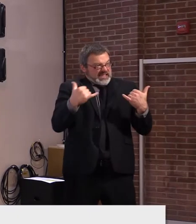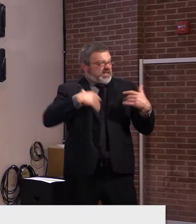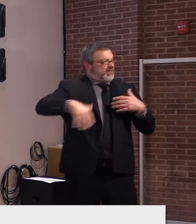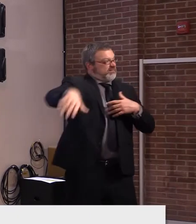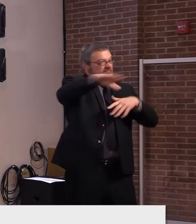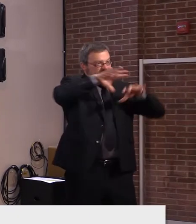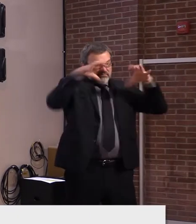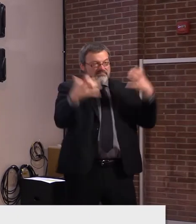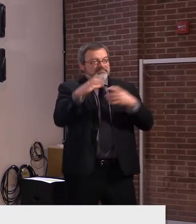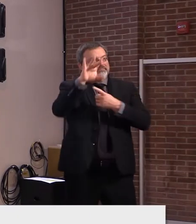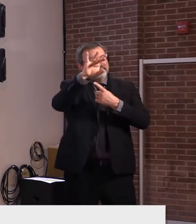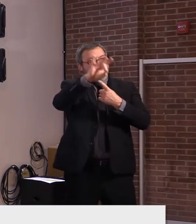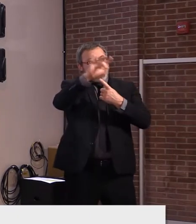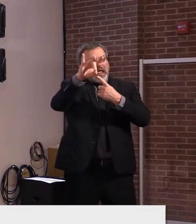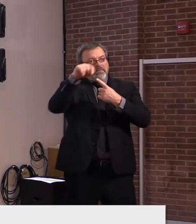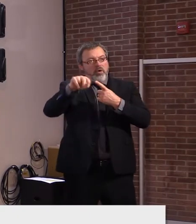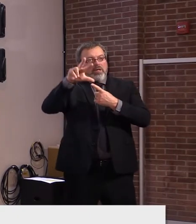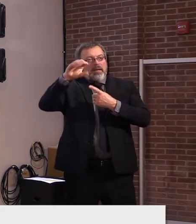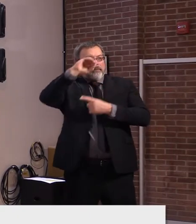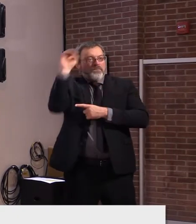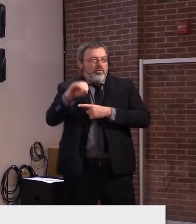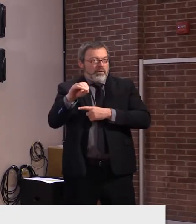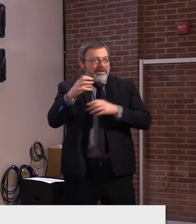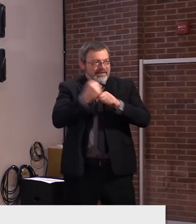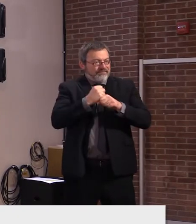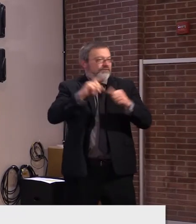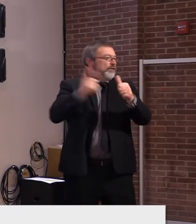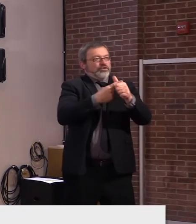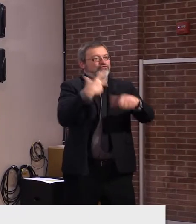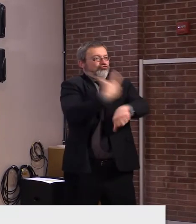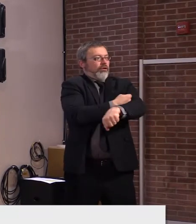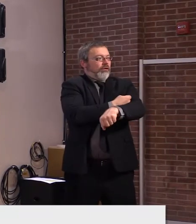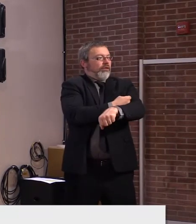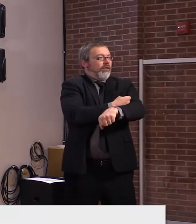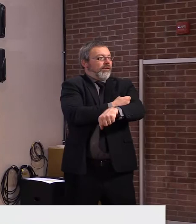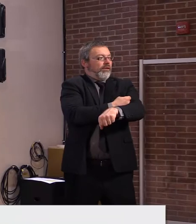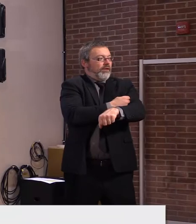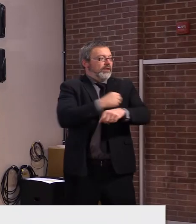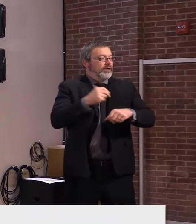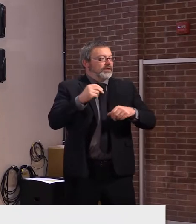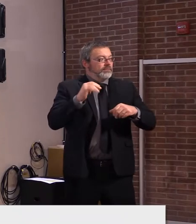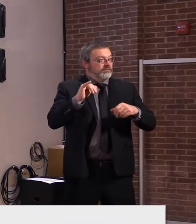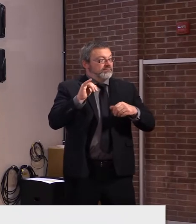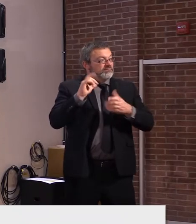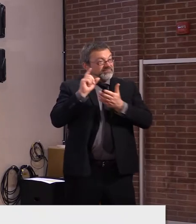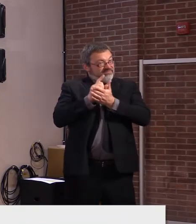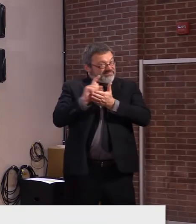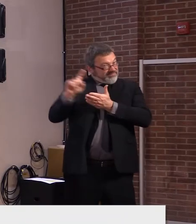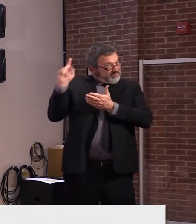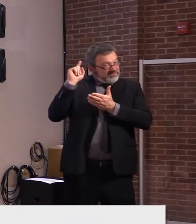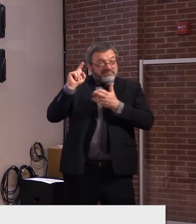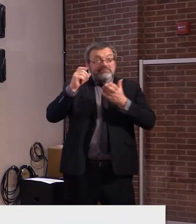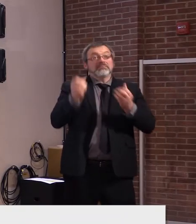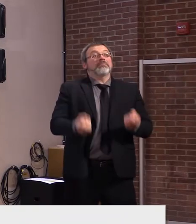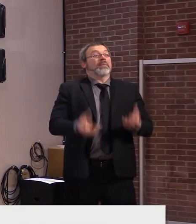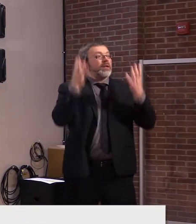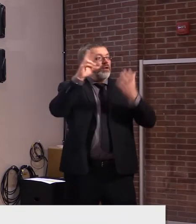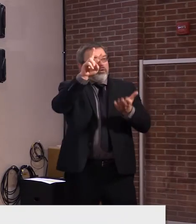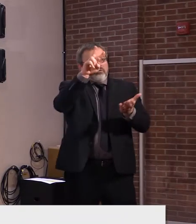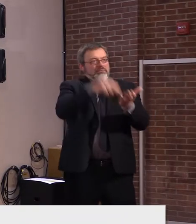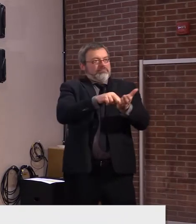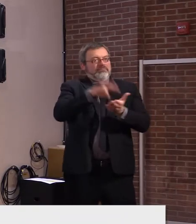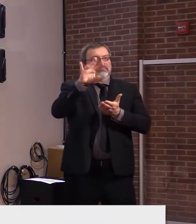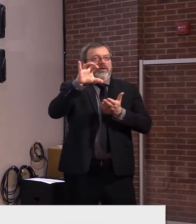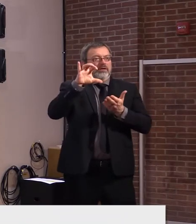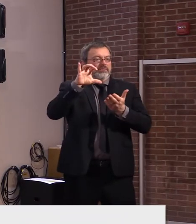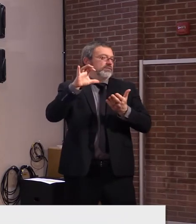27,000 Vermonters get vaccinated this week, up from about 2,100 last week. And you can see that on the next slide. It results in an increase